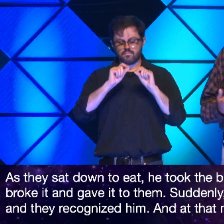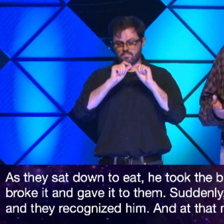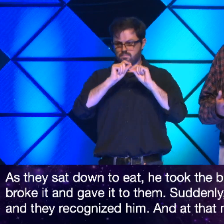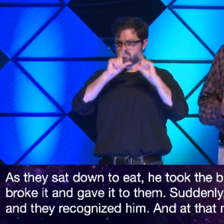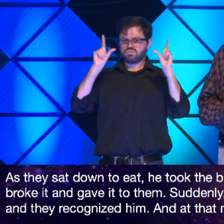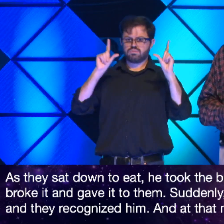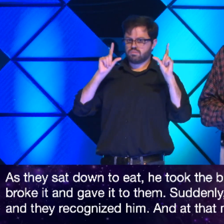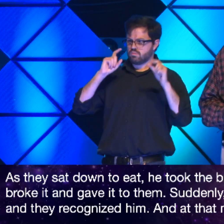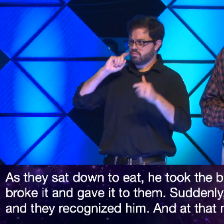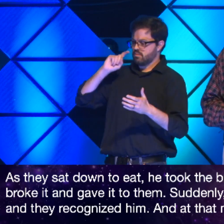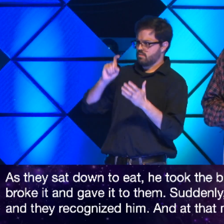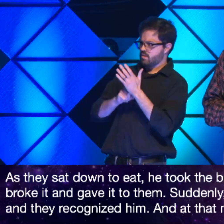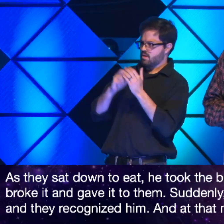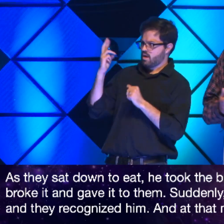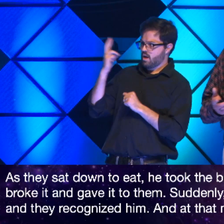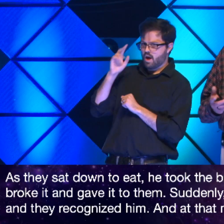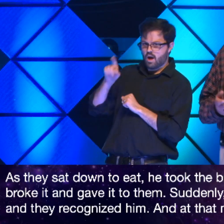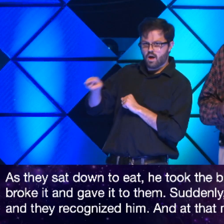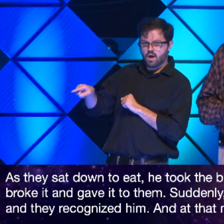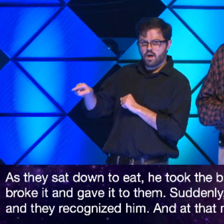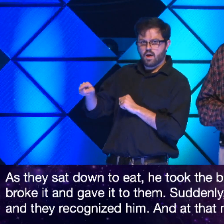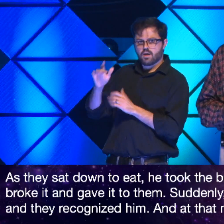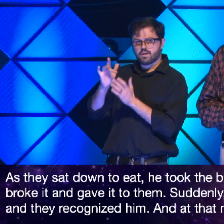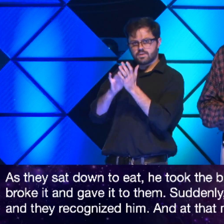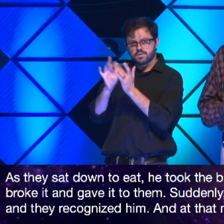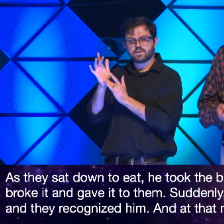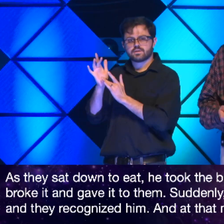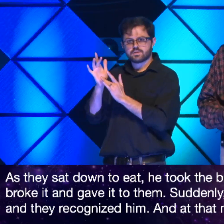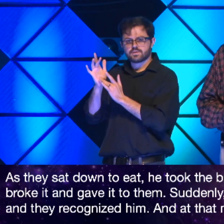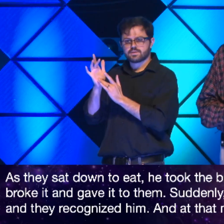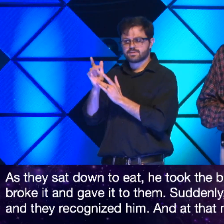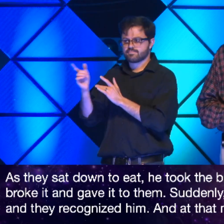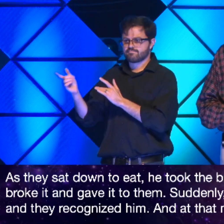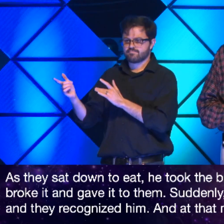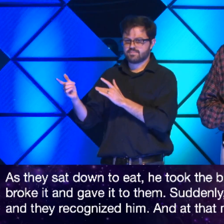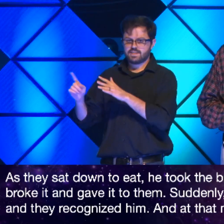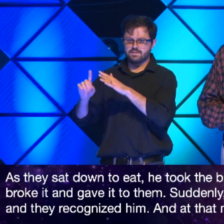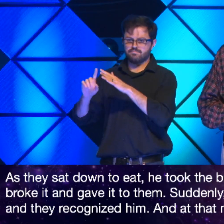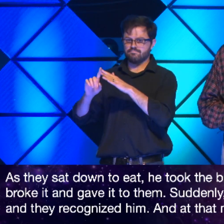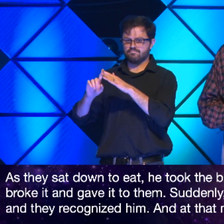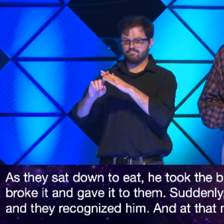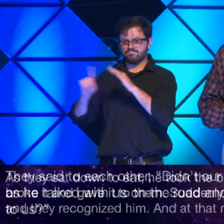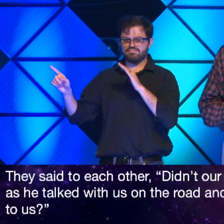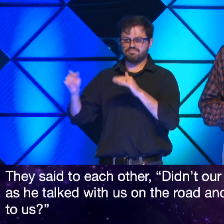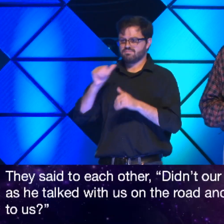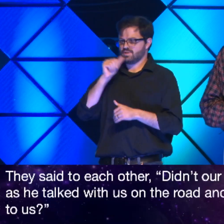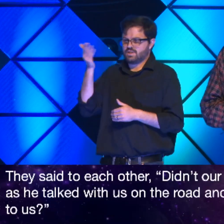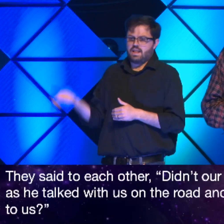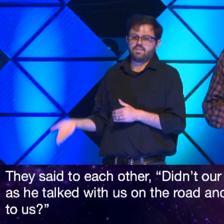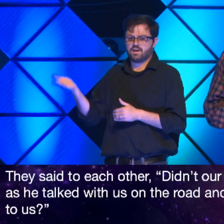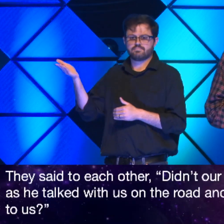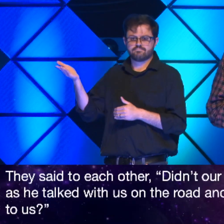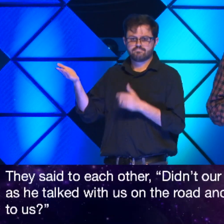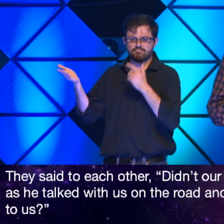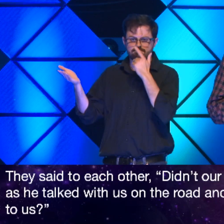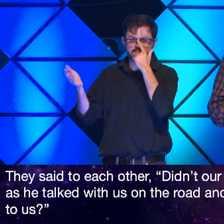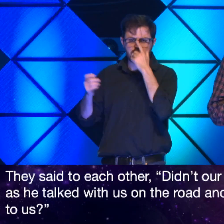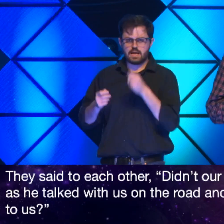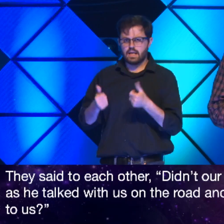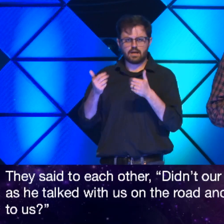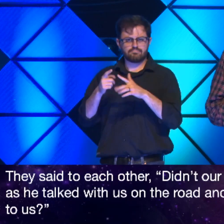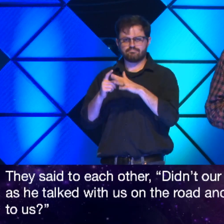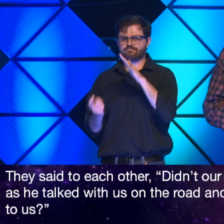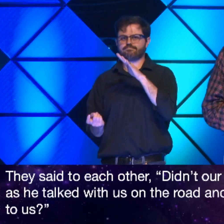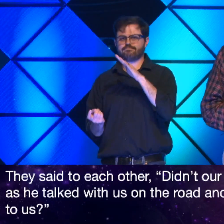and they recognized him. And at that moment, he disappeared. They said to each other, "Didn't our